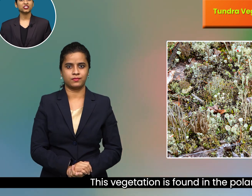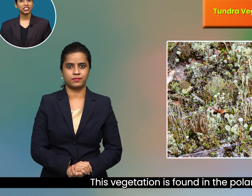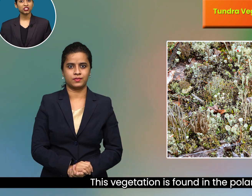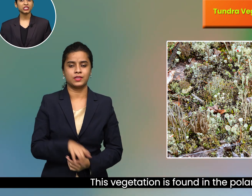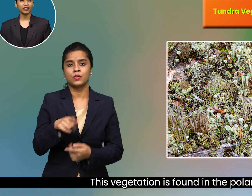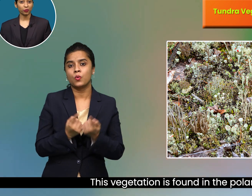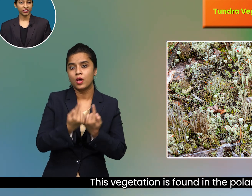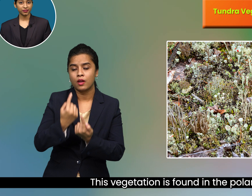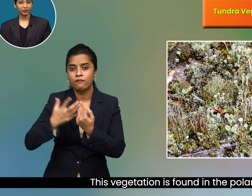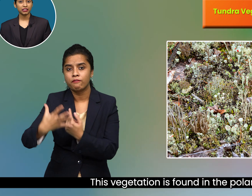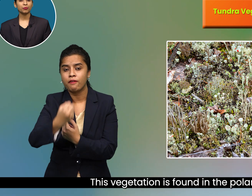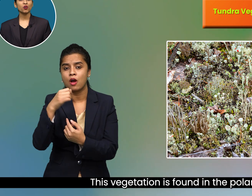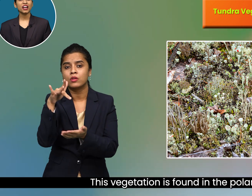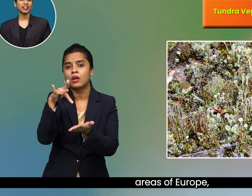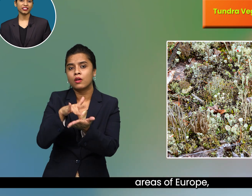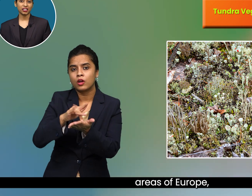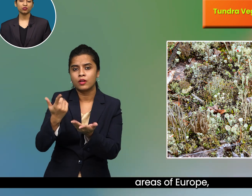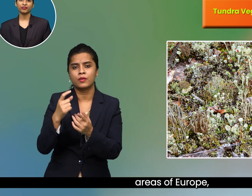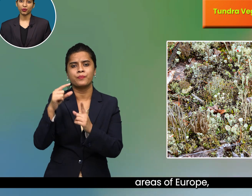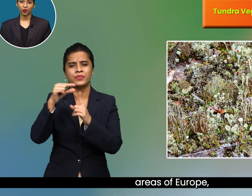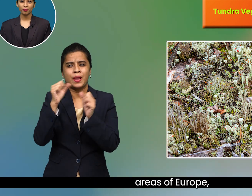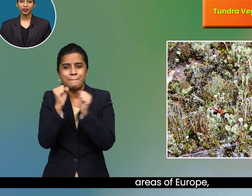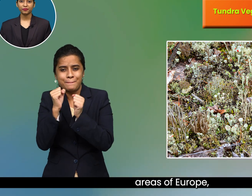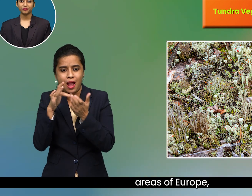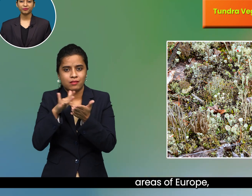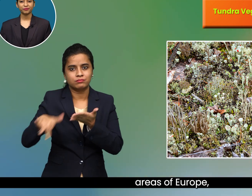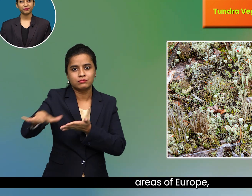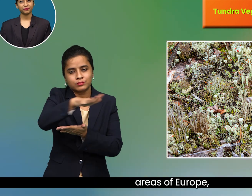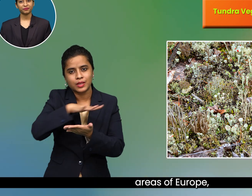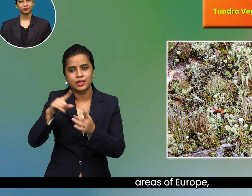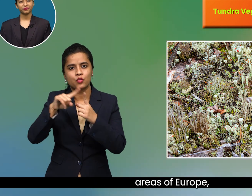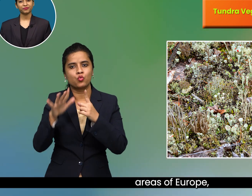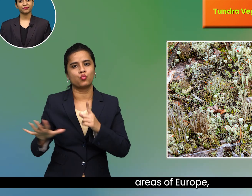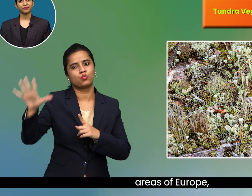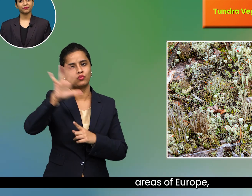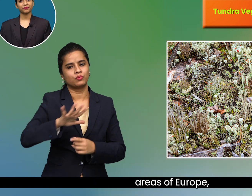This vegetation is found in the polar areas of Europe,